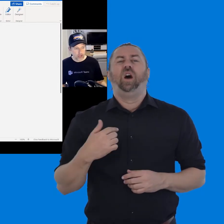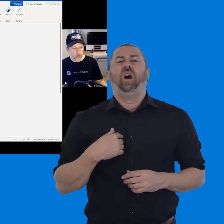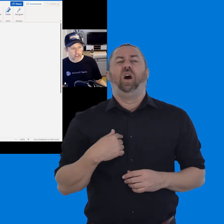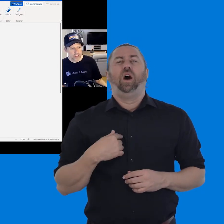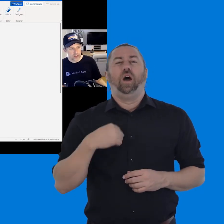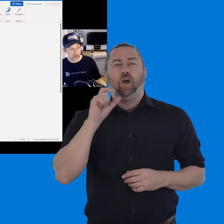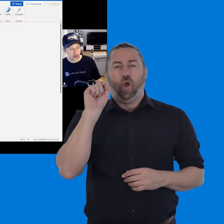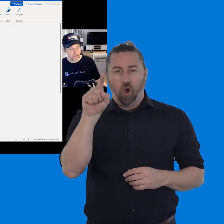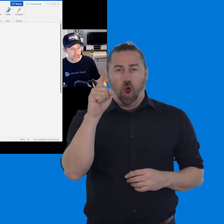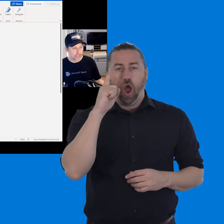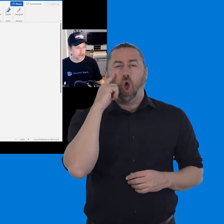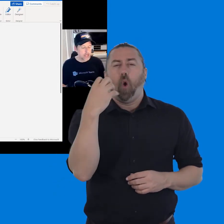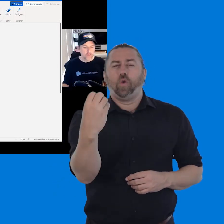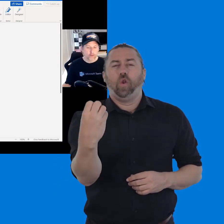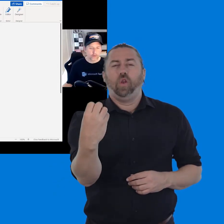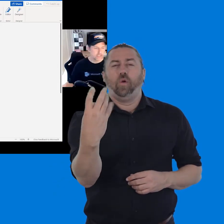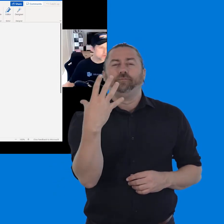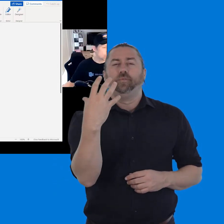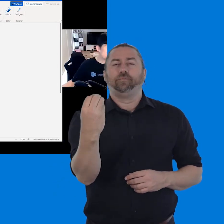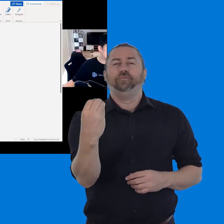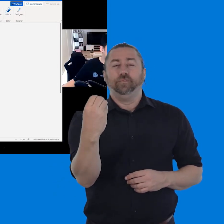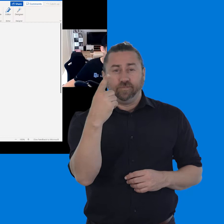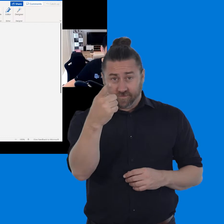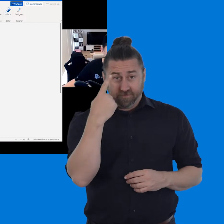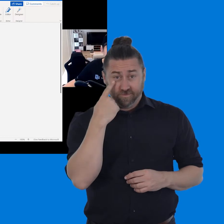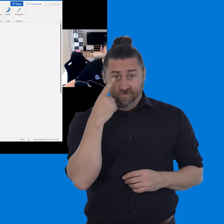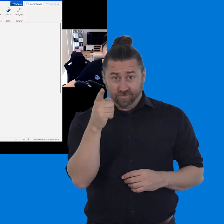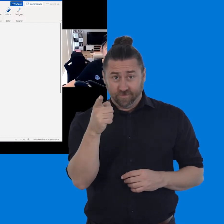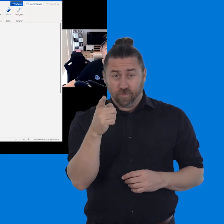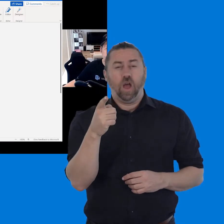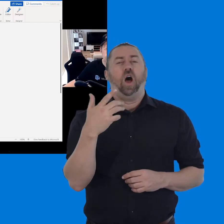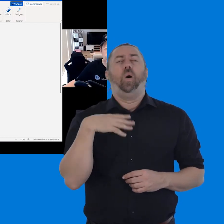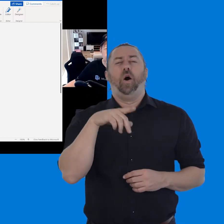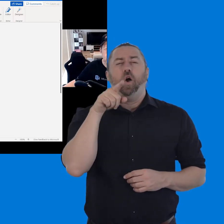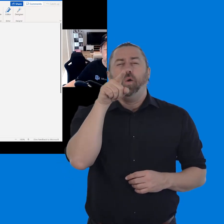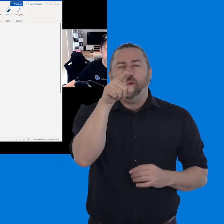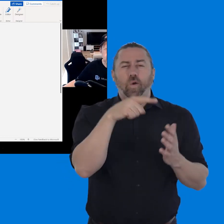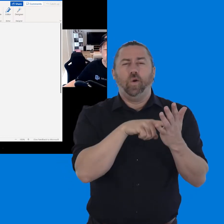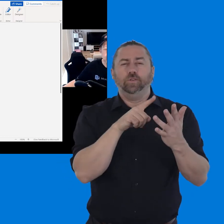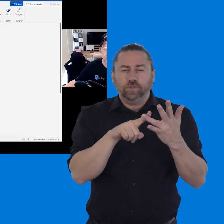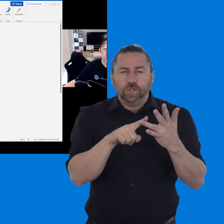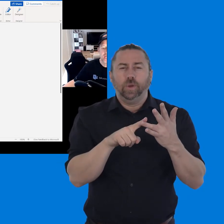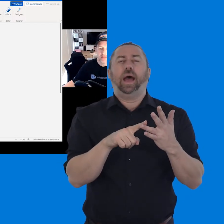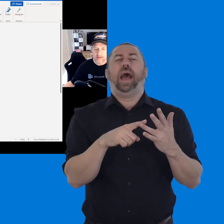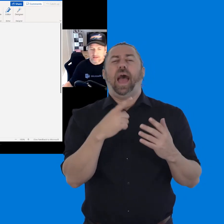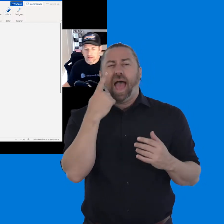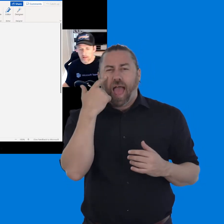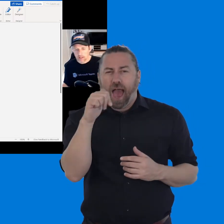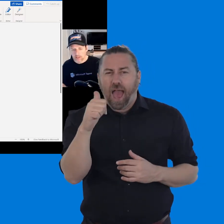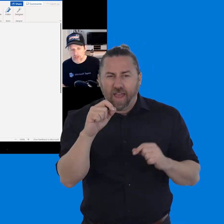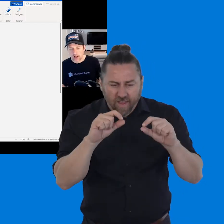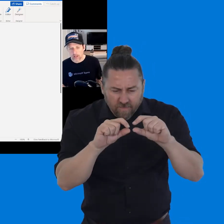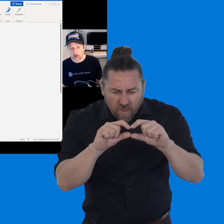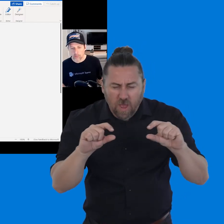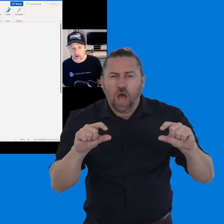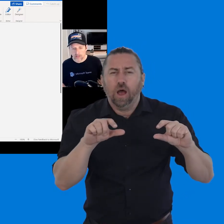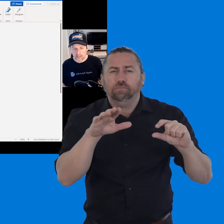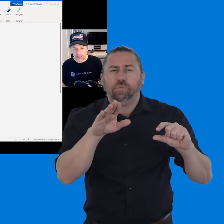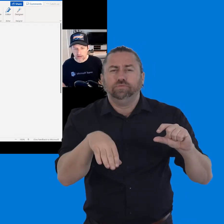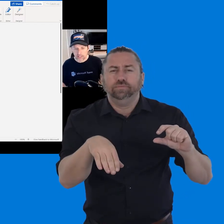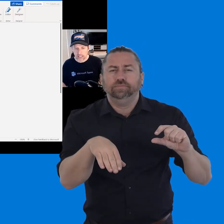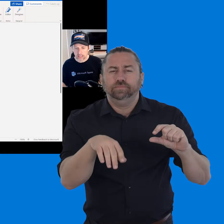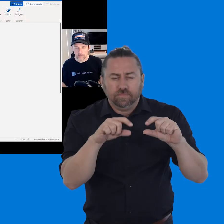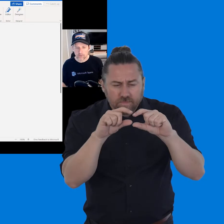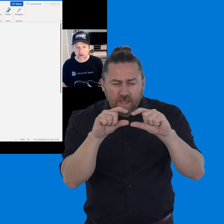and then I'm going to quickly turn it off again. The reason why is because I want you guys to be able to see this little dialog